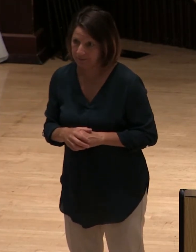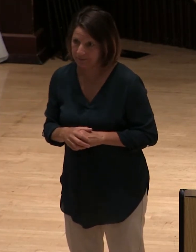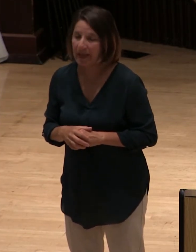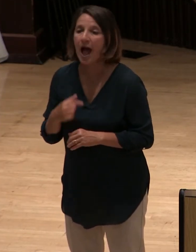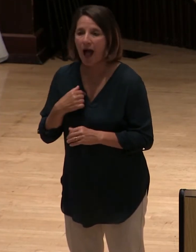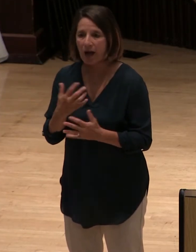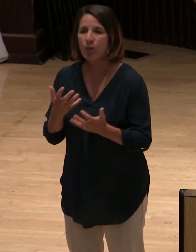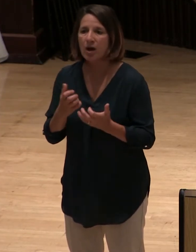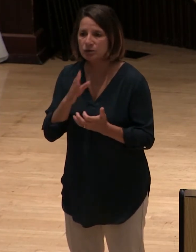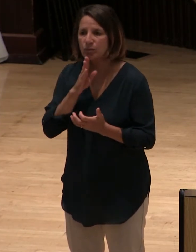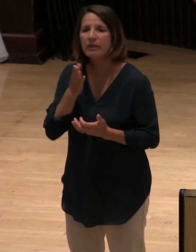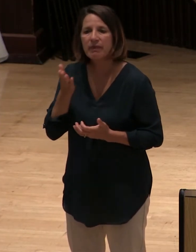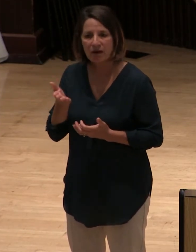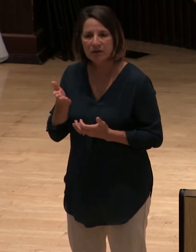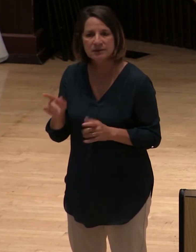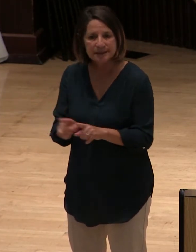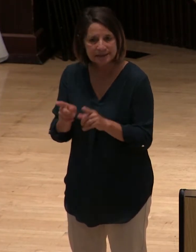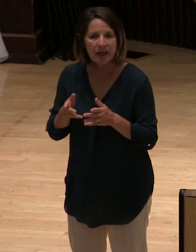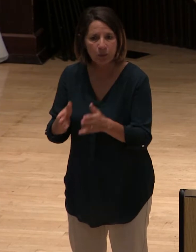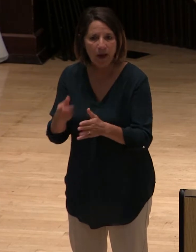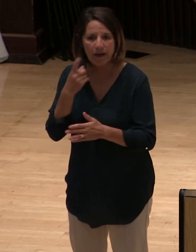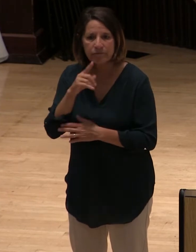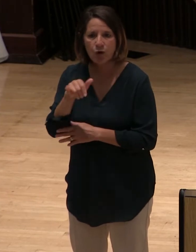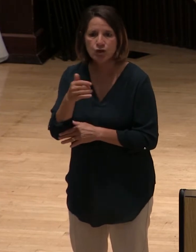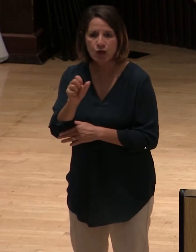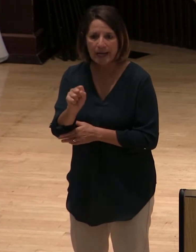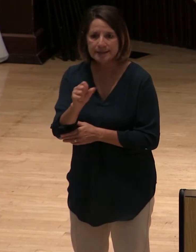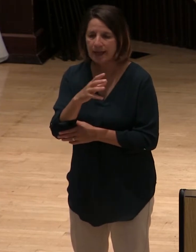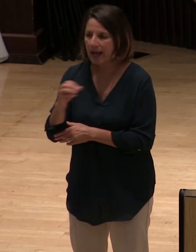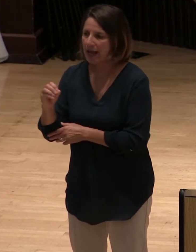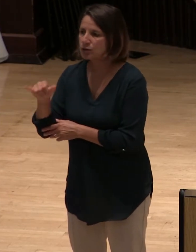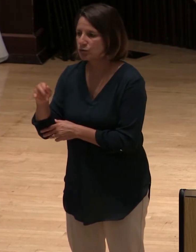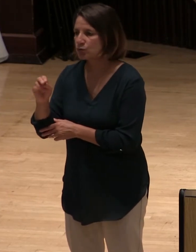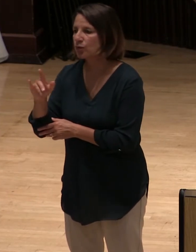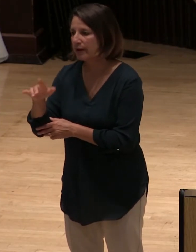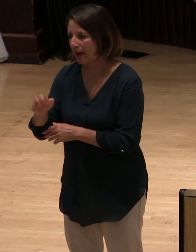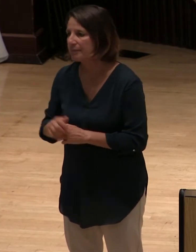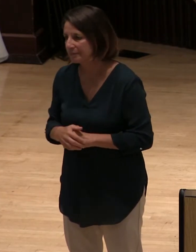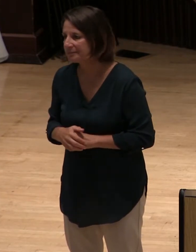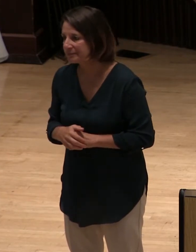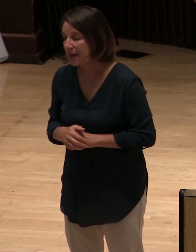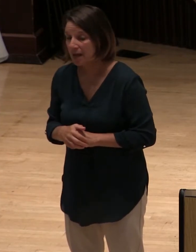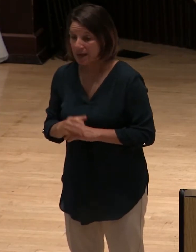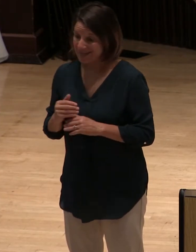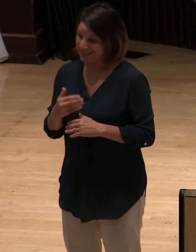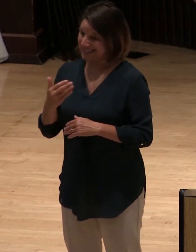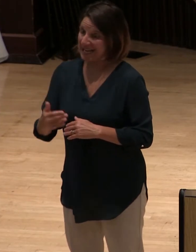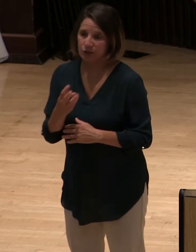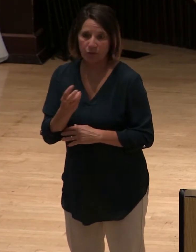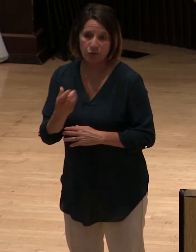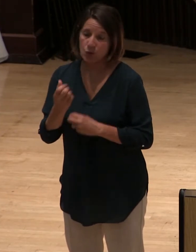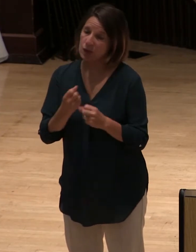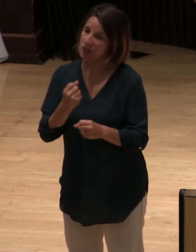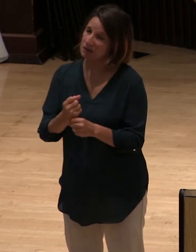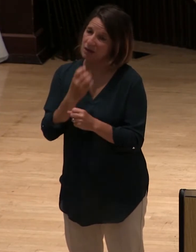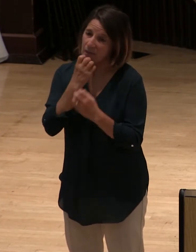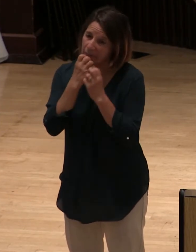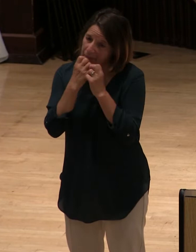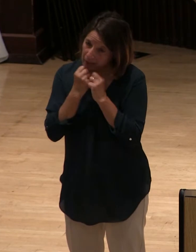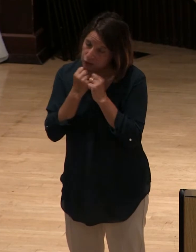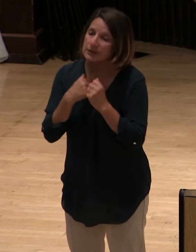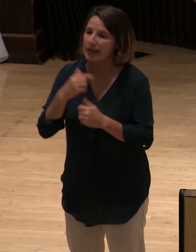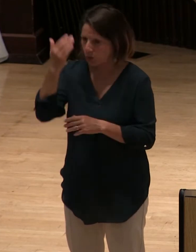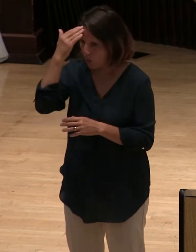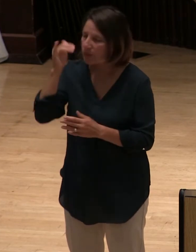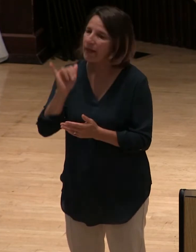I want to be there in the same way for Jace and Julia. These next few years are very precious, and I know